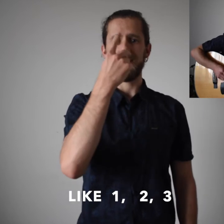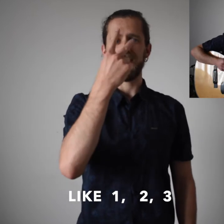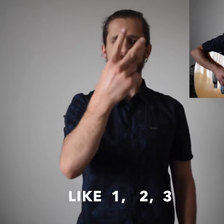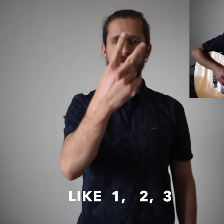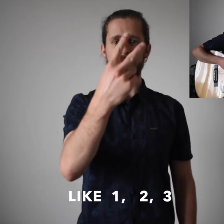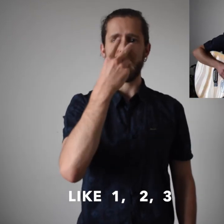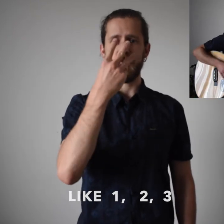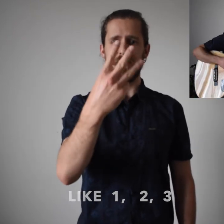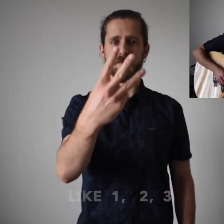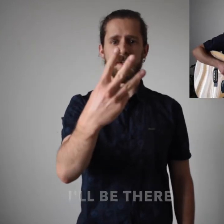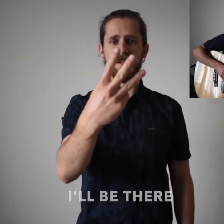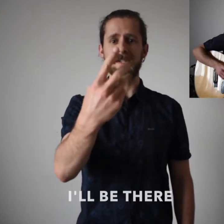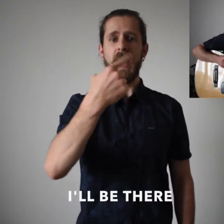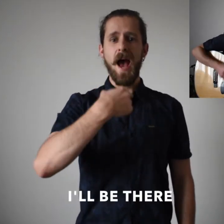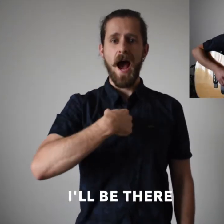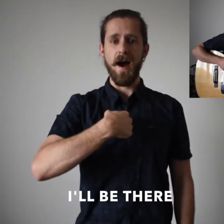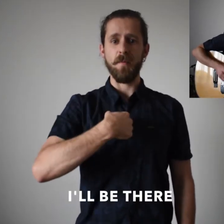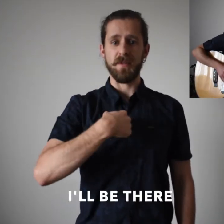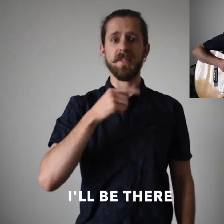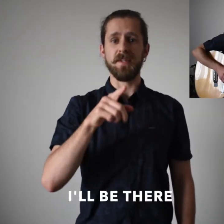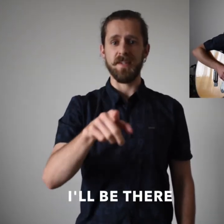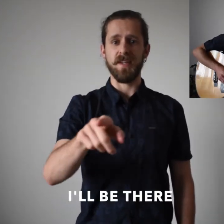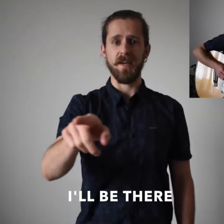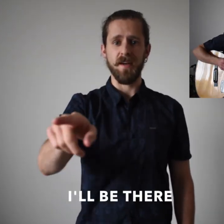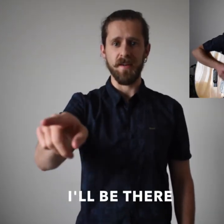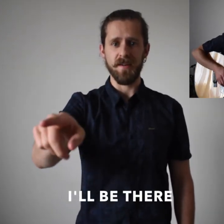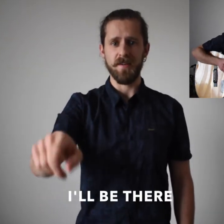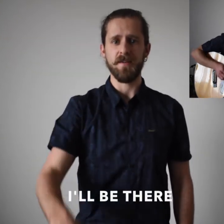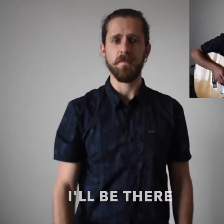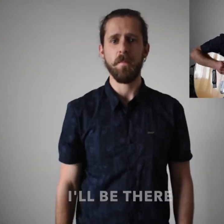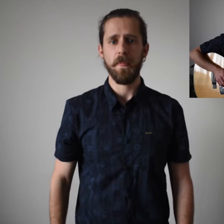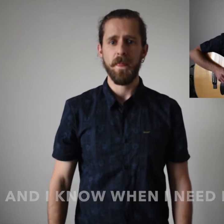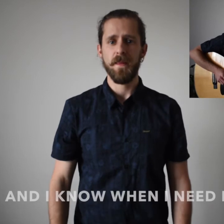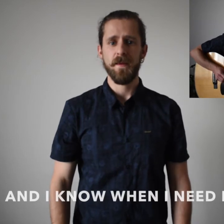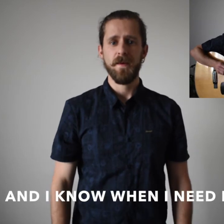one, two, three, I'll be there.